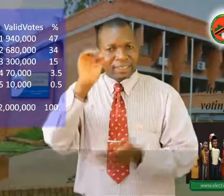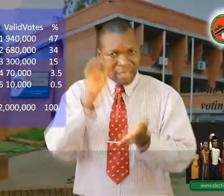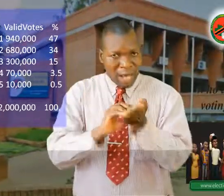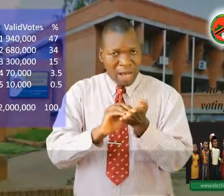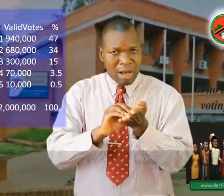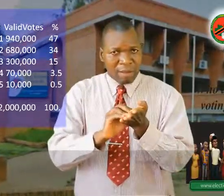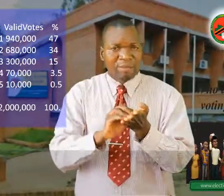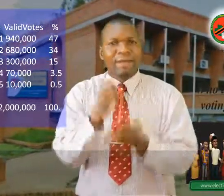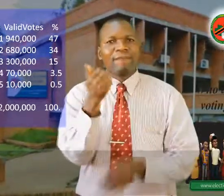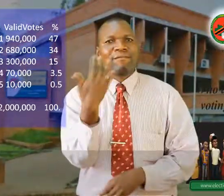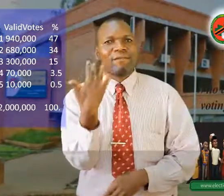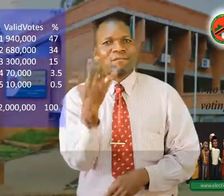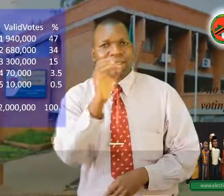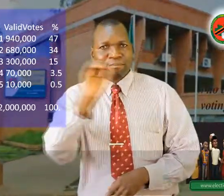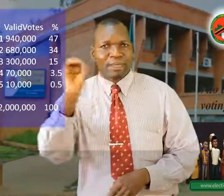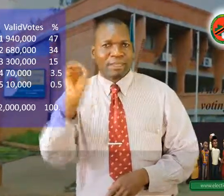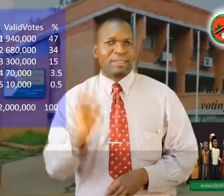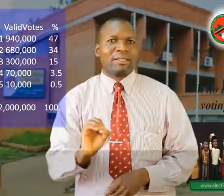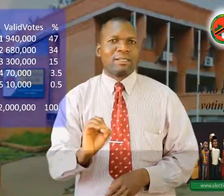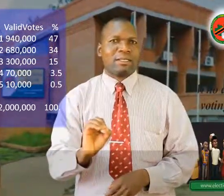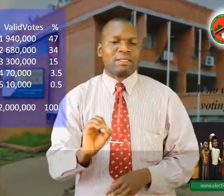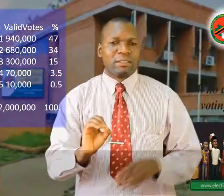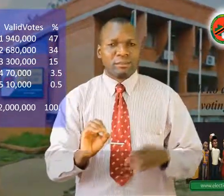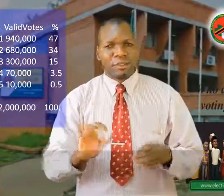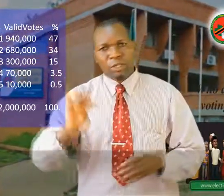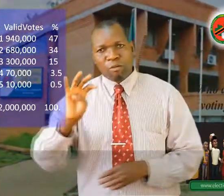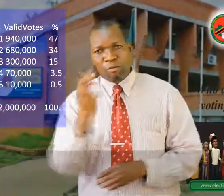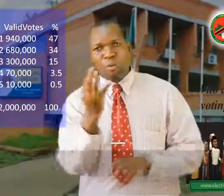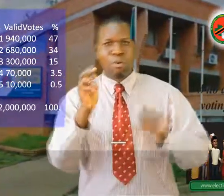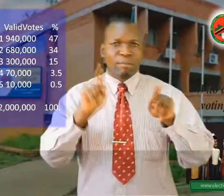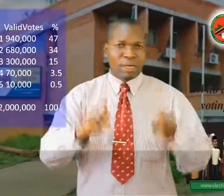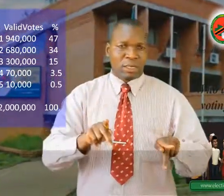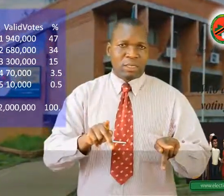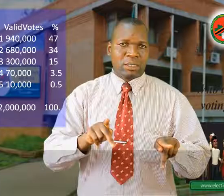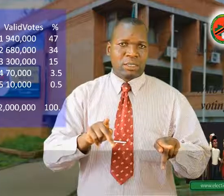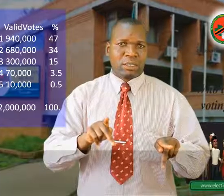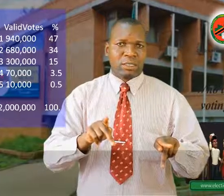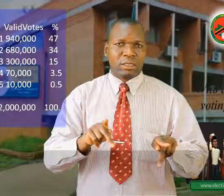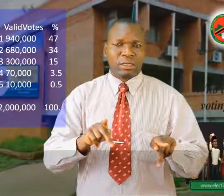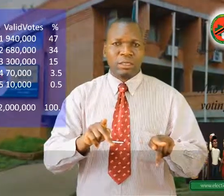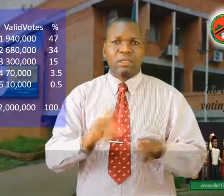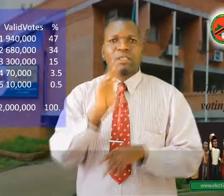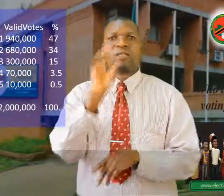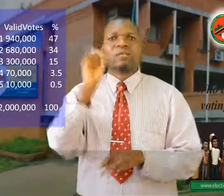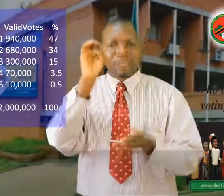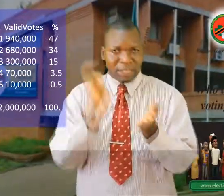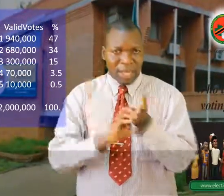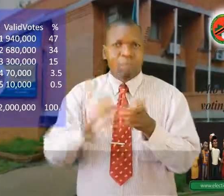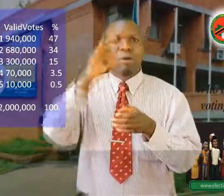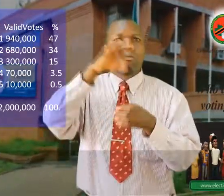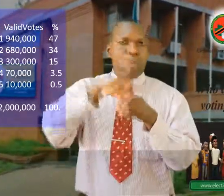15. Candidate 4, valid votes 70,000,